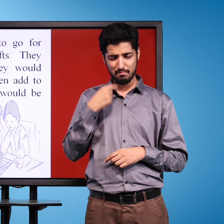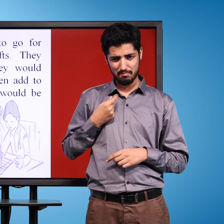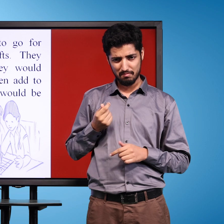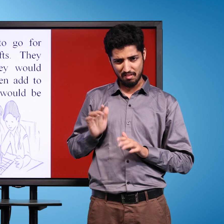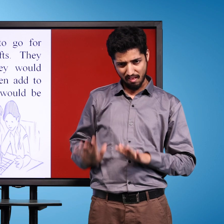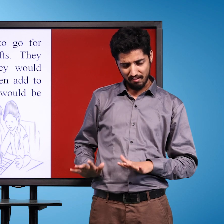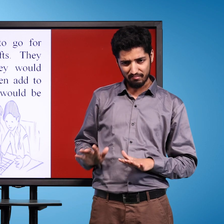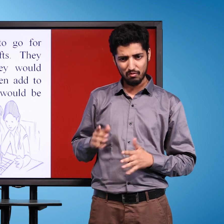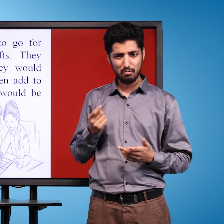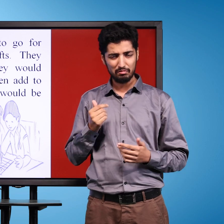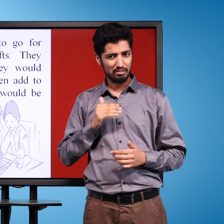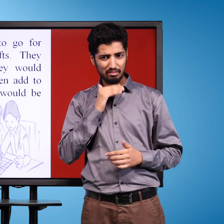enough.